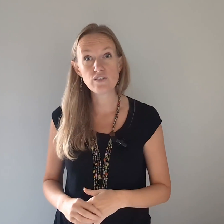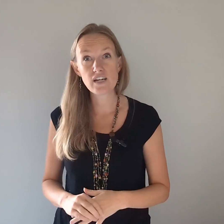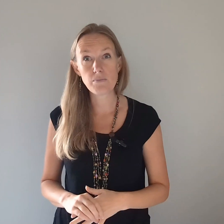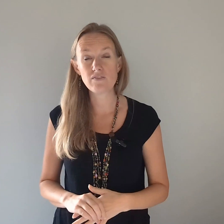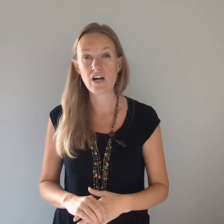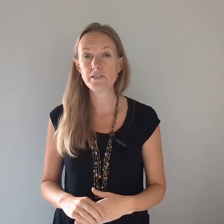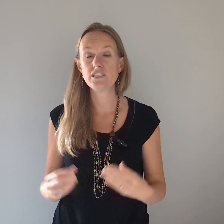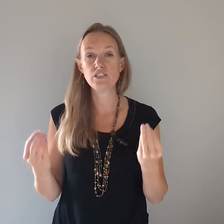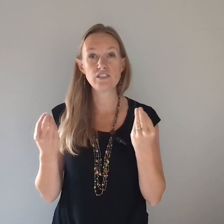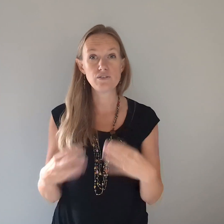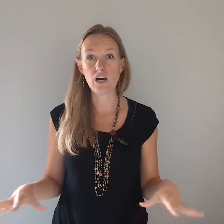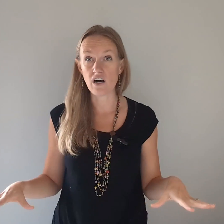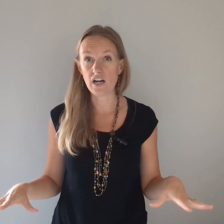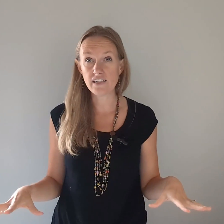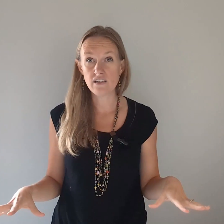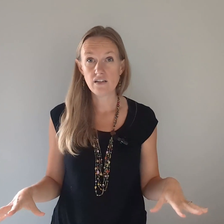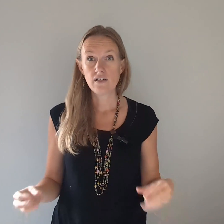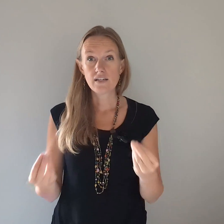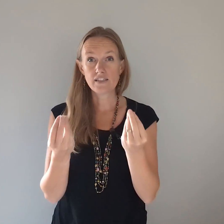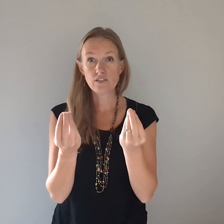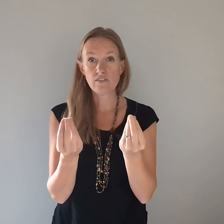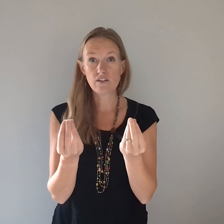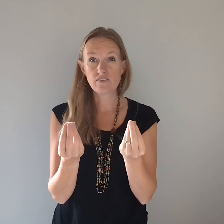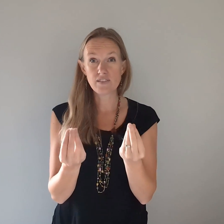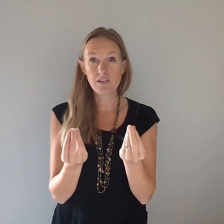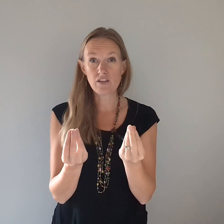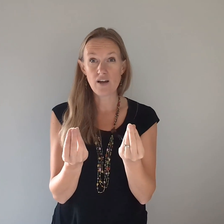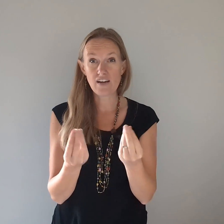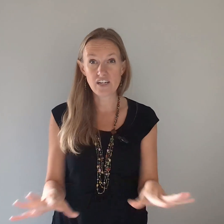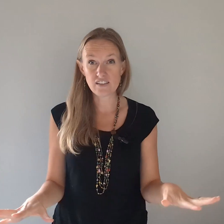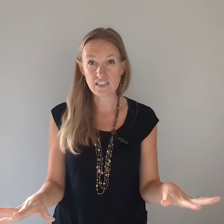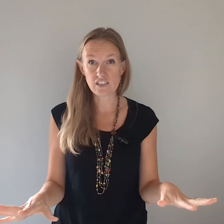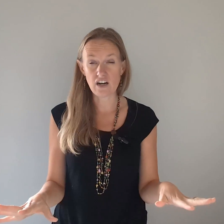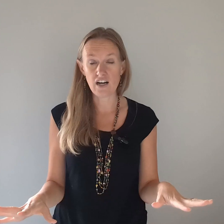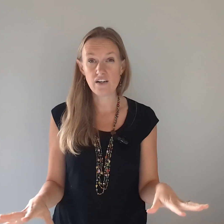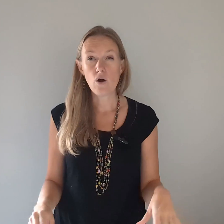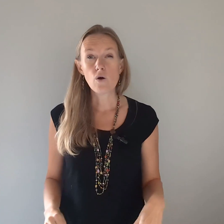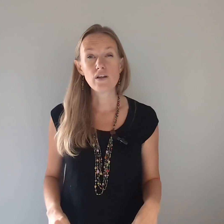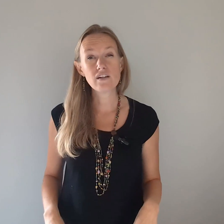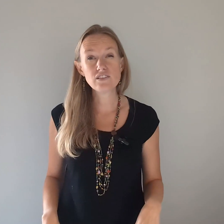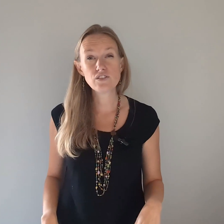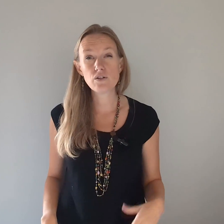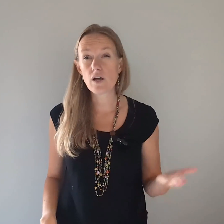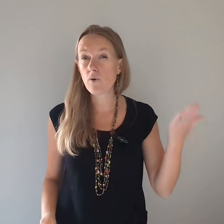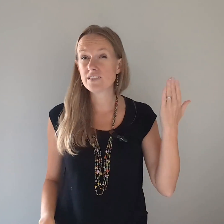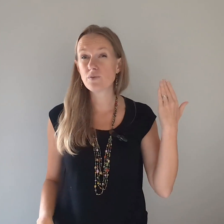have a couple of options. You can do gone. Okay, so you have something that you have here and then it's gone. Or you can also do I once